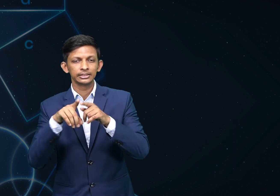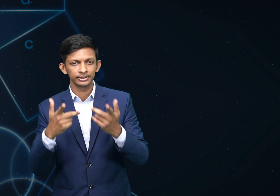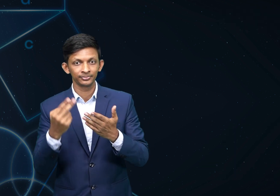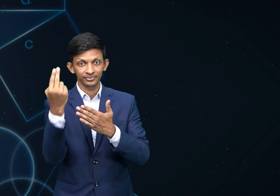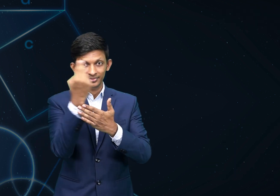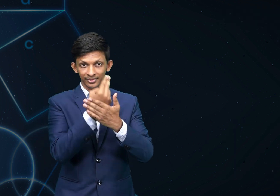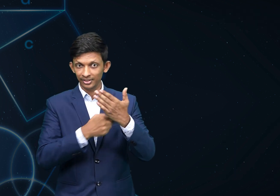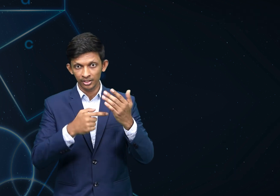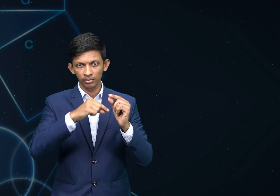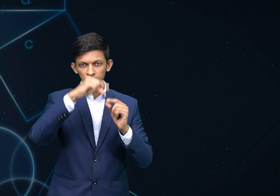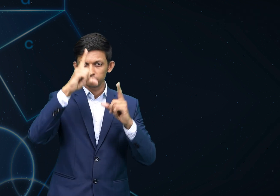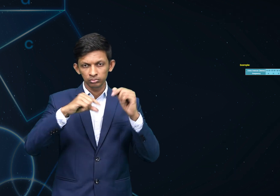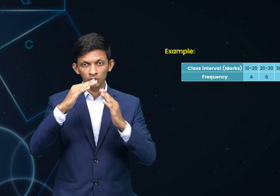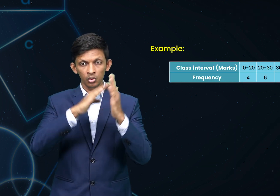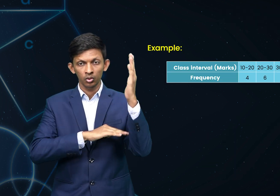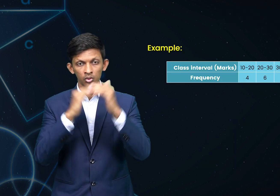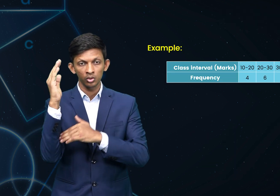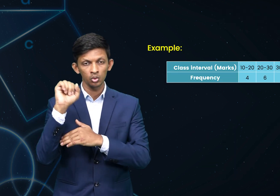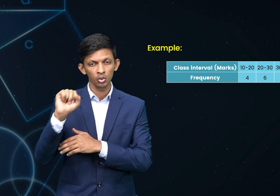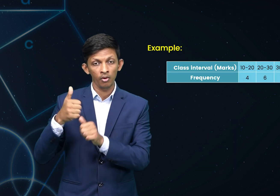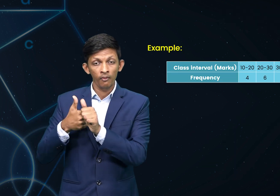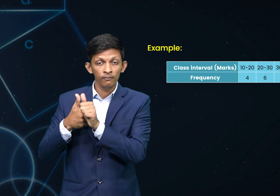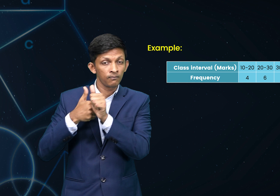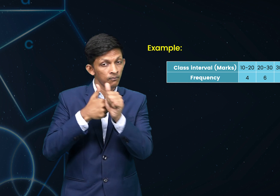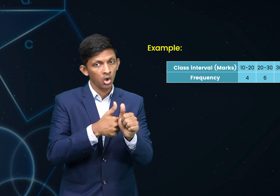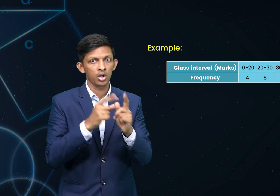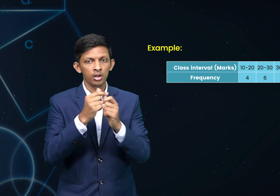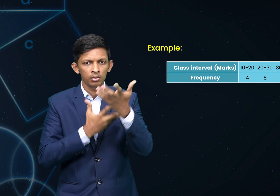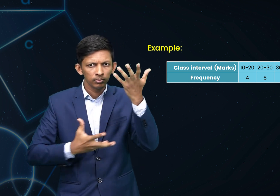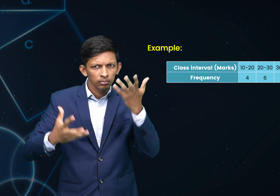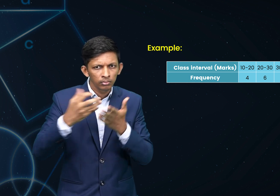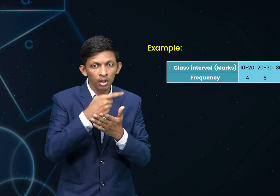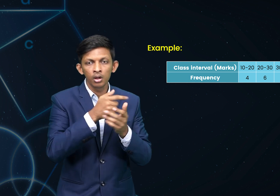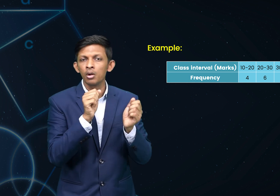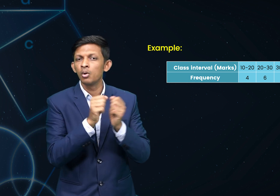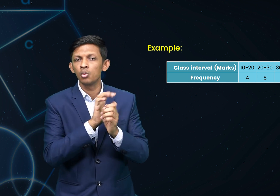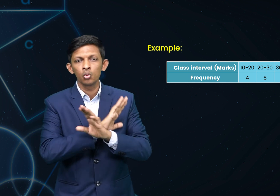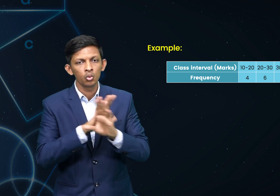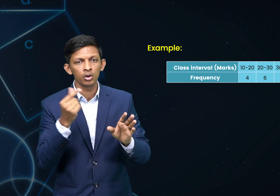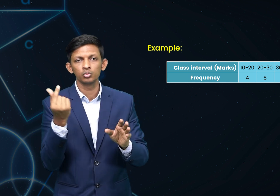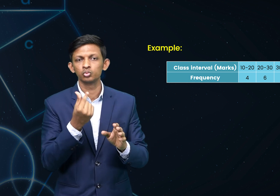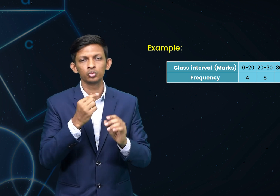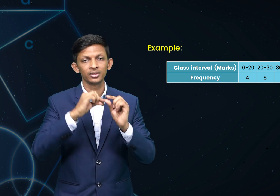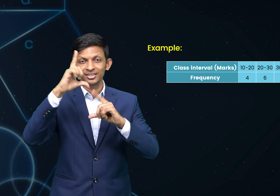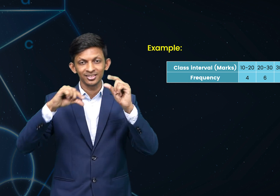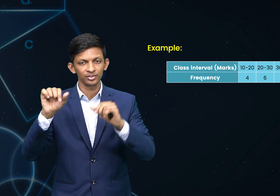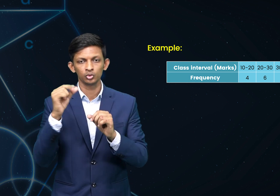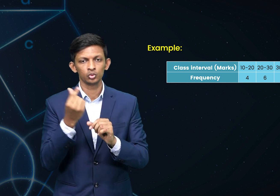Example: draw a frequency polygon for the following data without using the histogram.